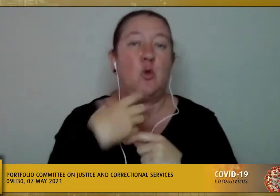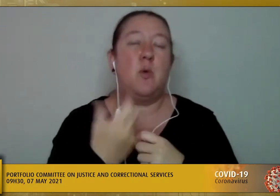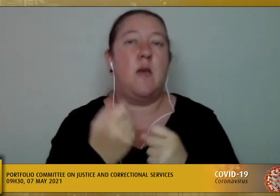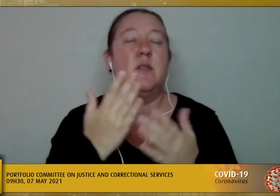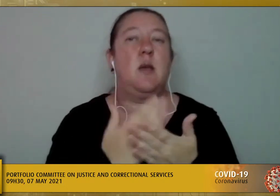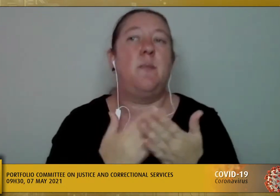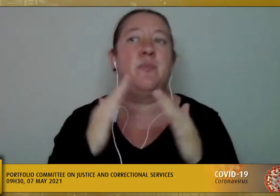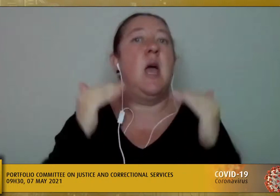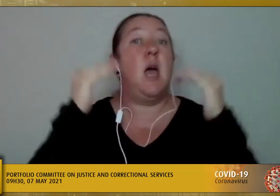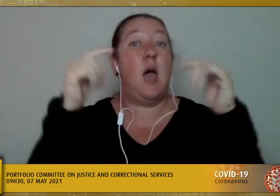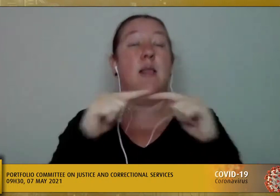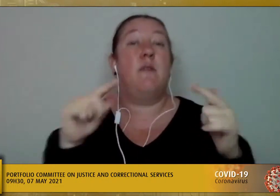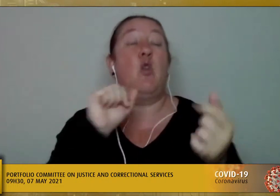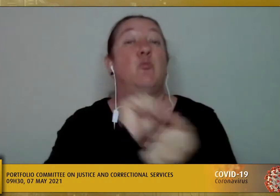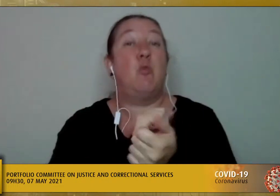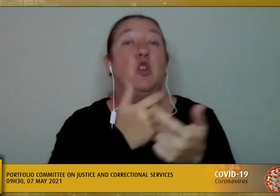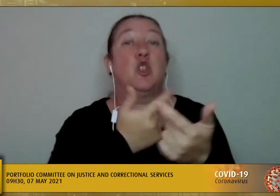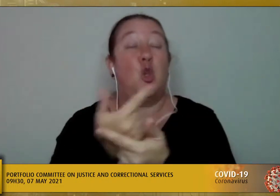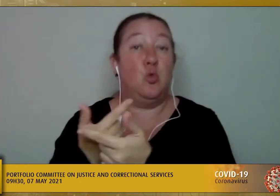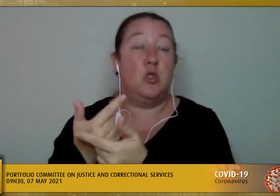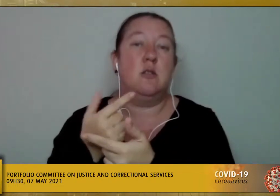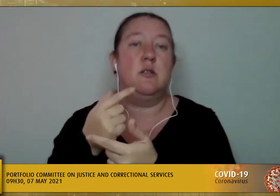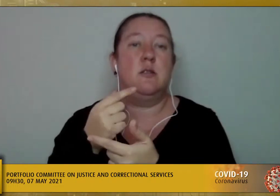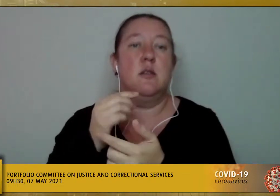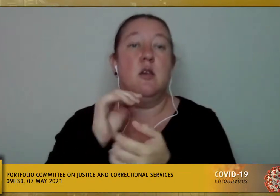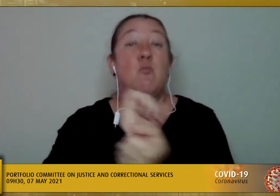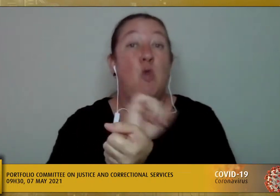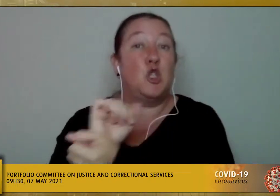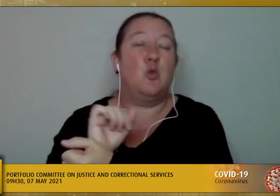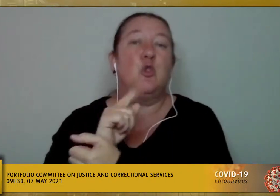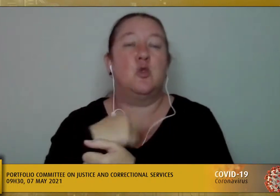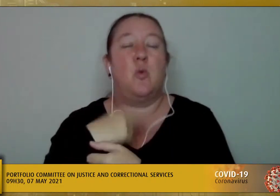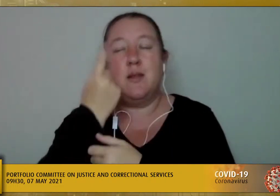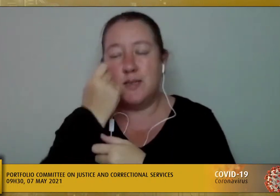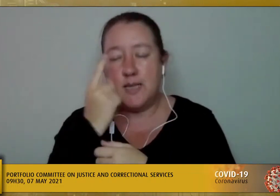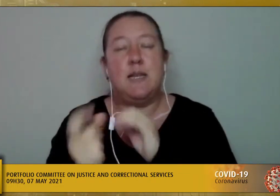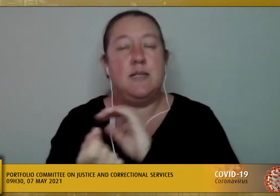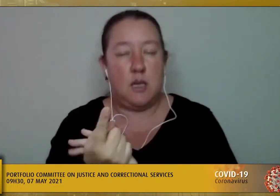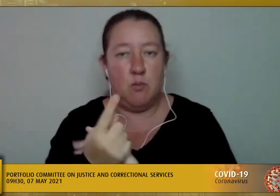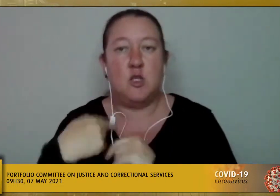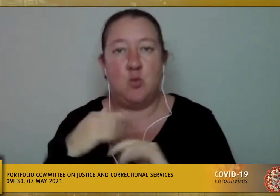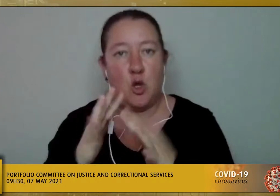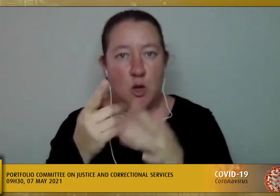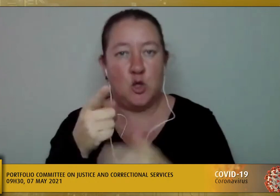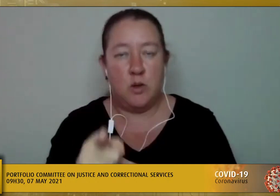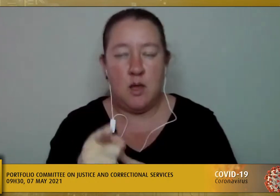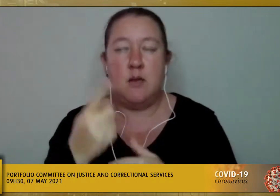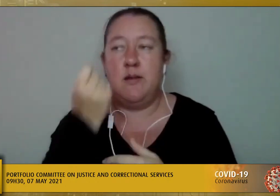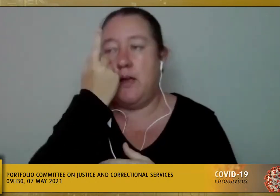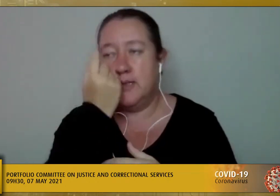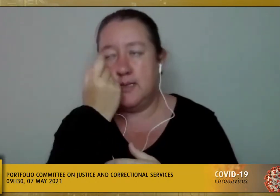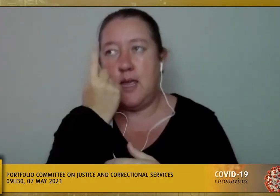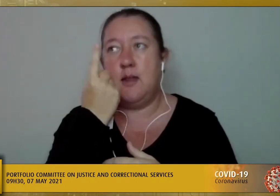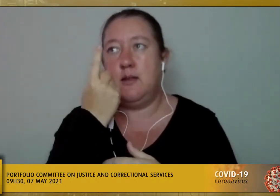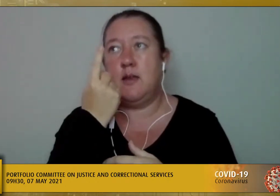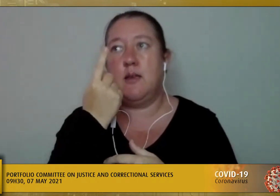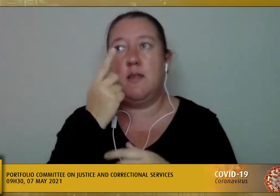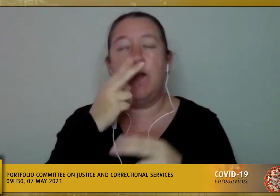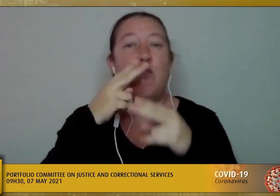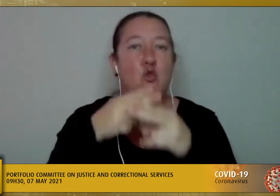level prosecutions which are we understand are taking place and we commend you for that understanding the